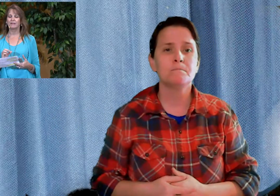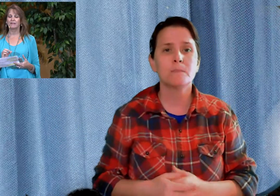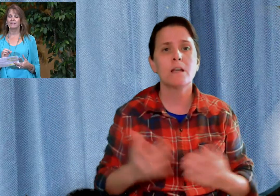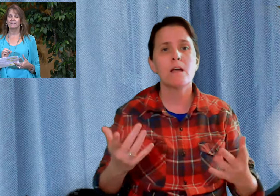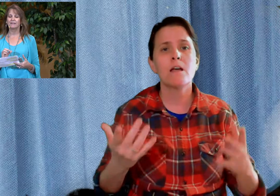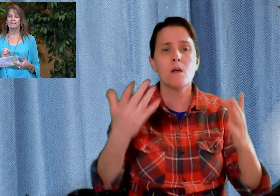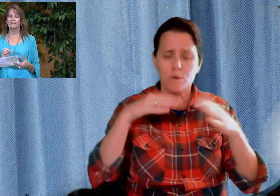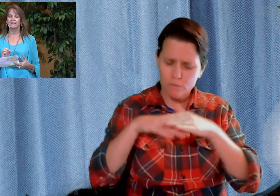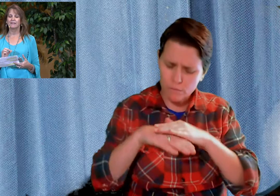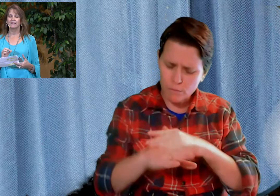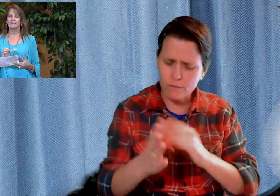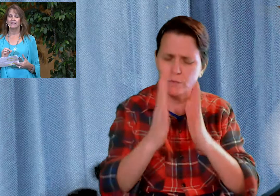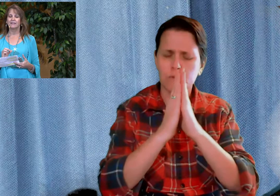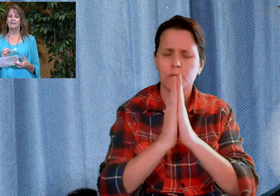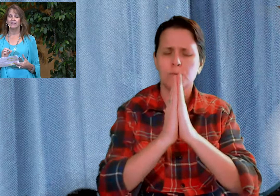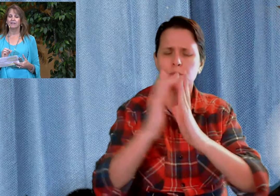prayer.